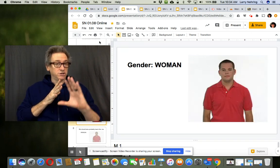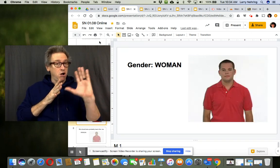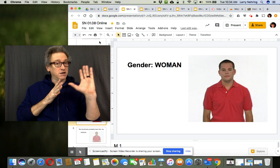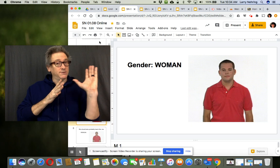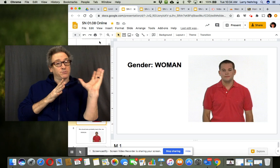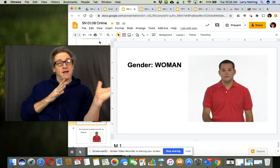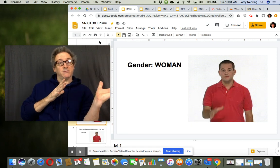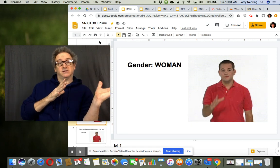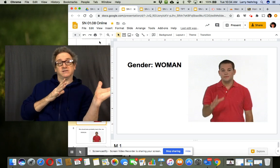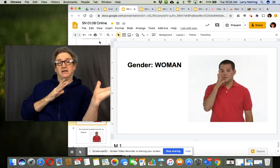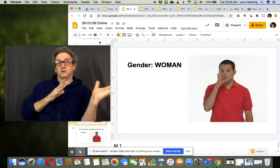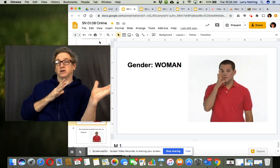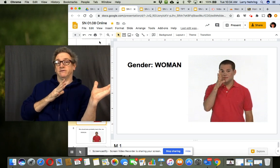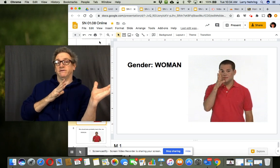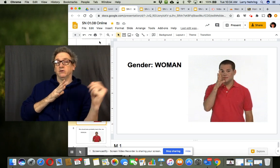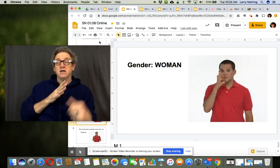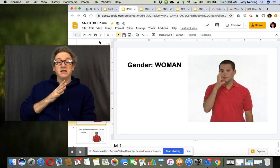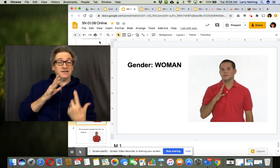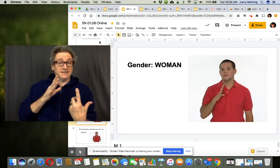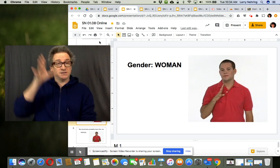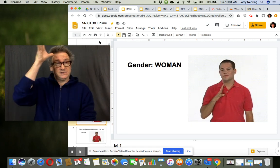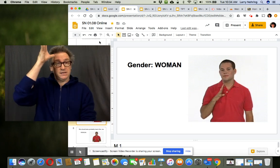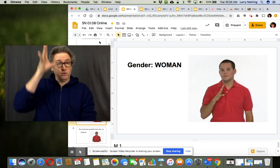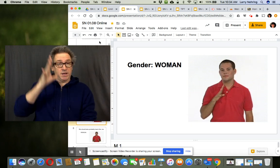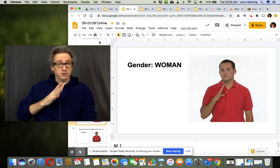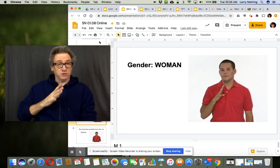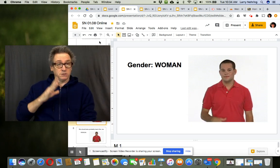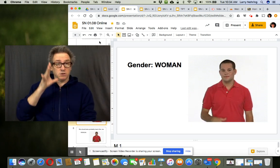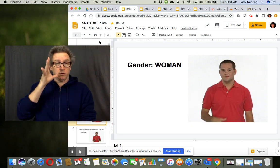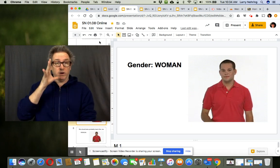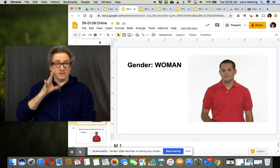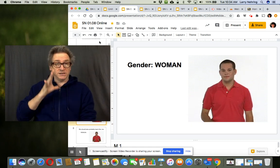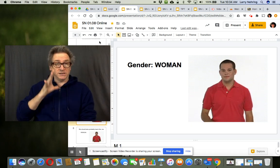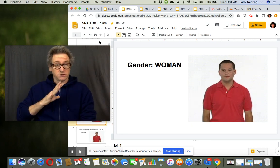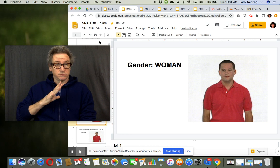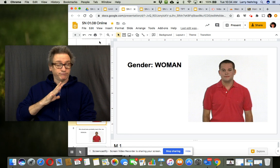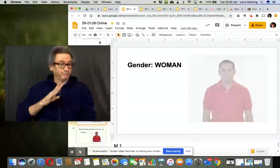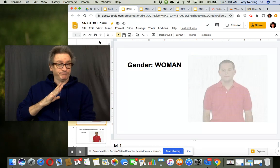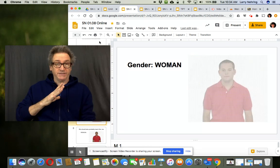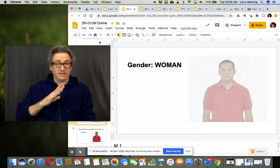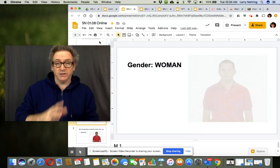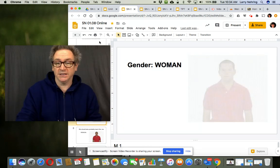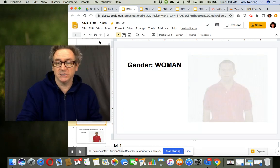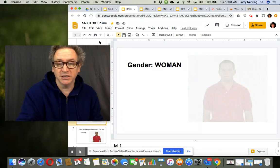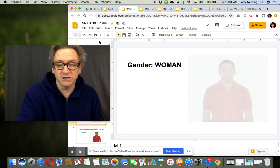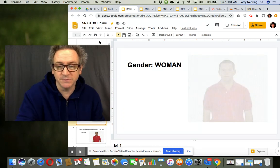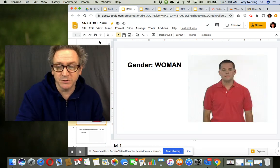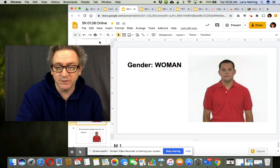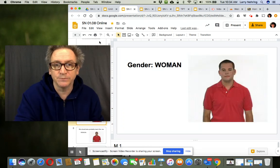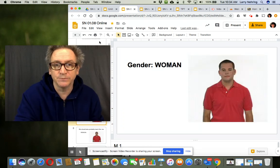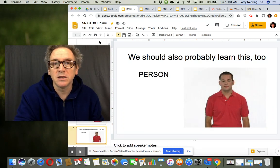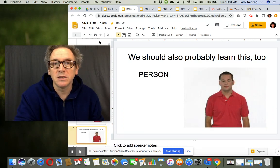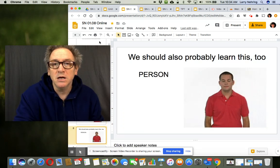We talked about the parameters in that introductory video. The difference is the location, where it starts. That's the only thing that changes between the